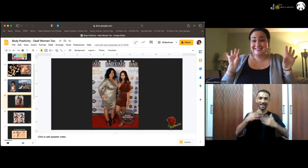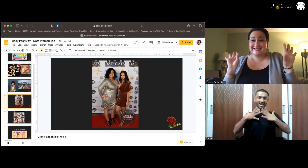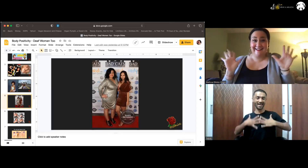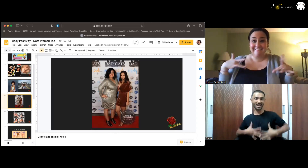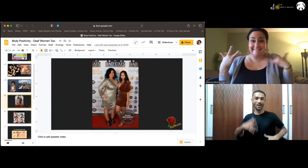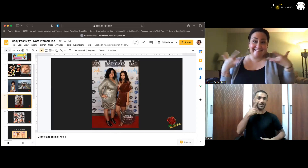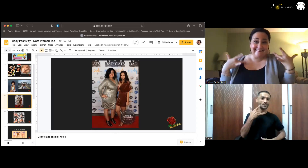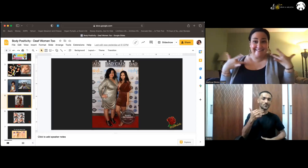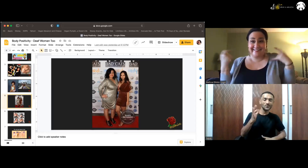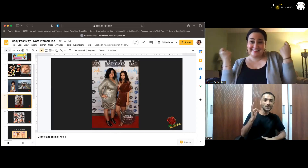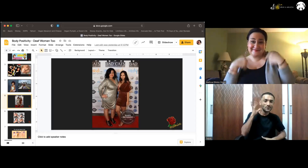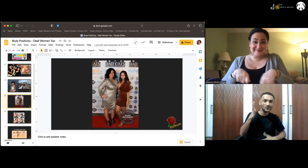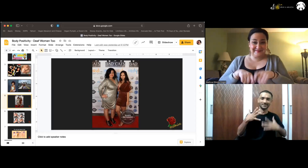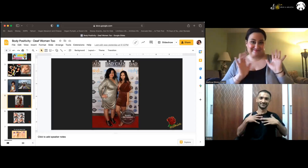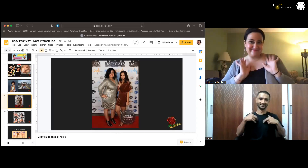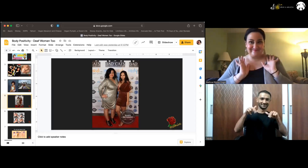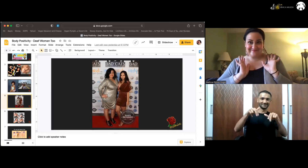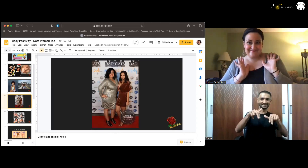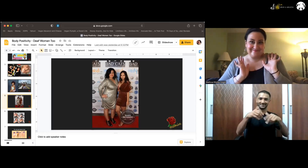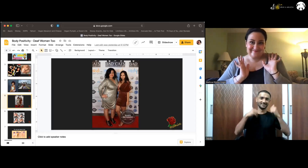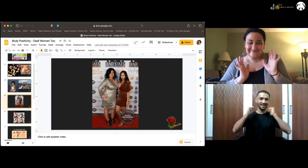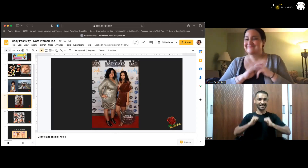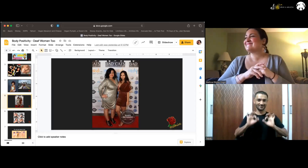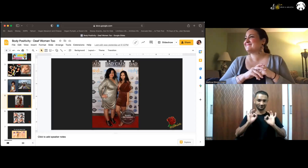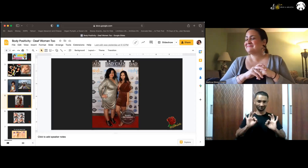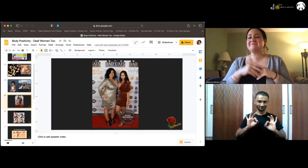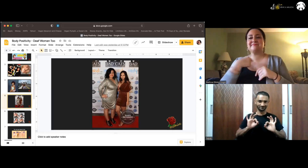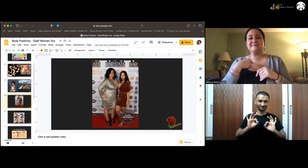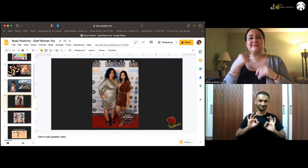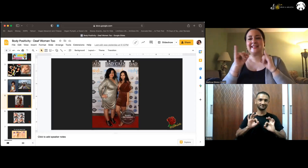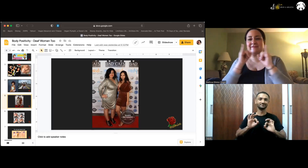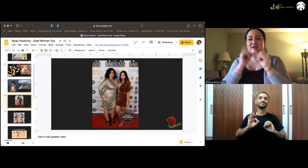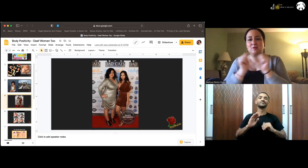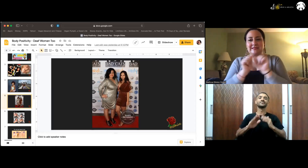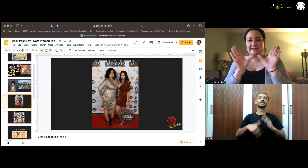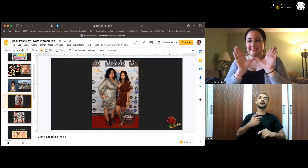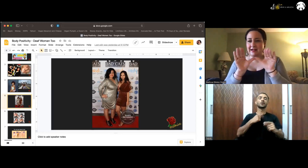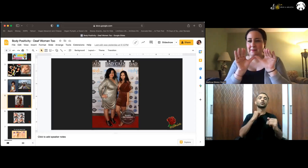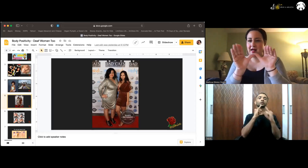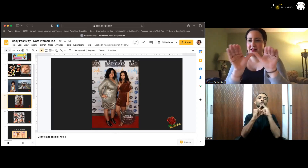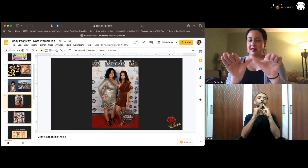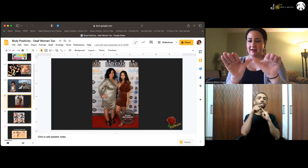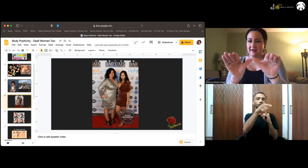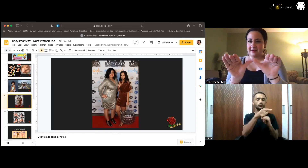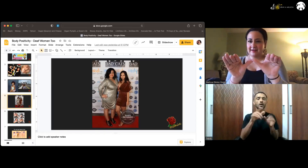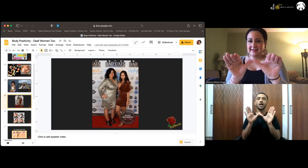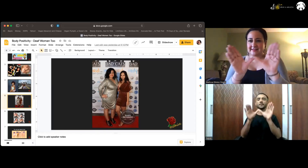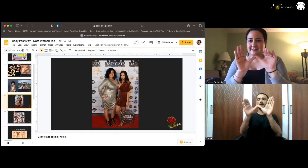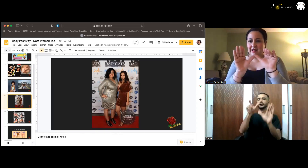where the fashion icons or the actress, everyone walks around through the red carpet. I just saw about them,